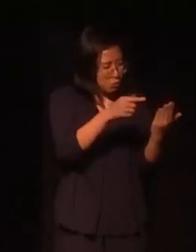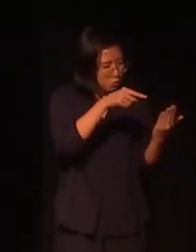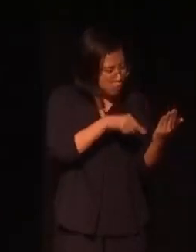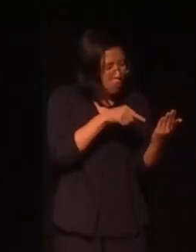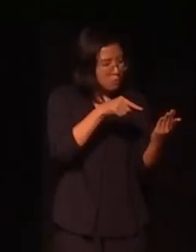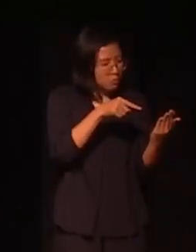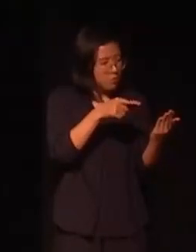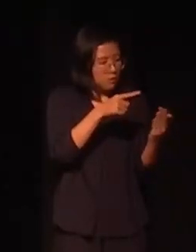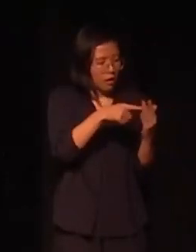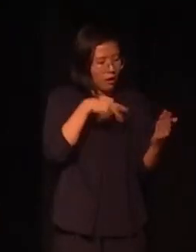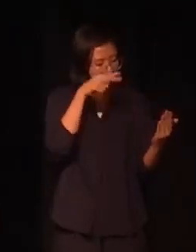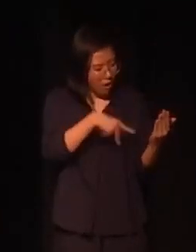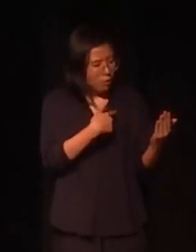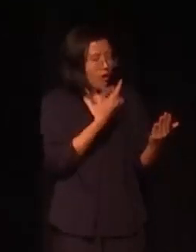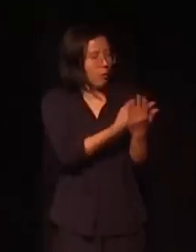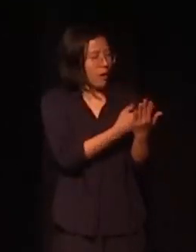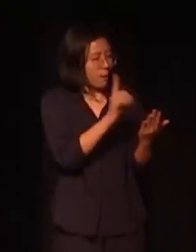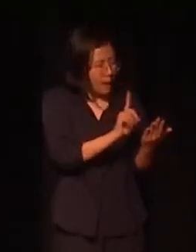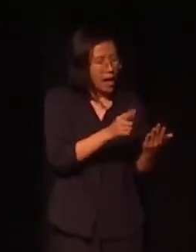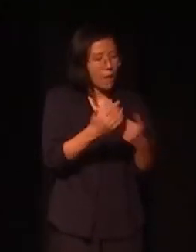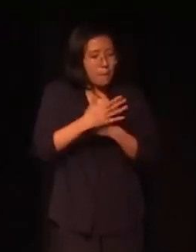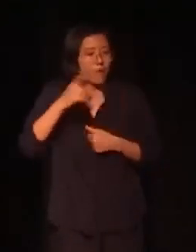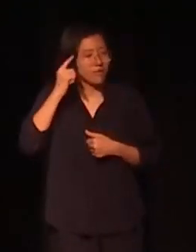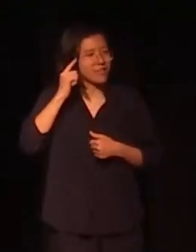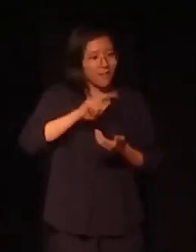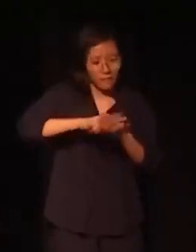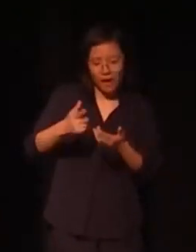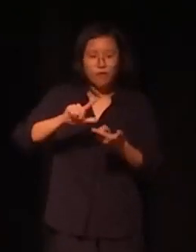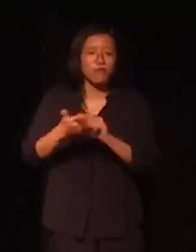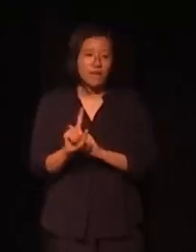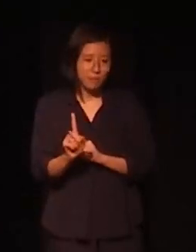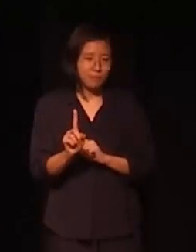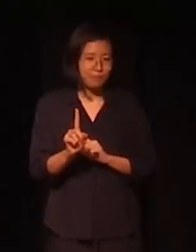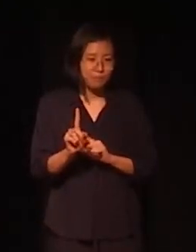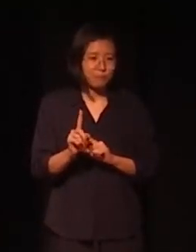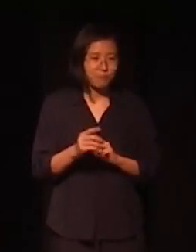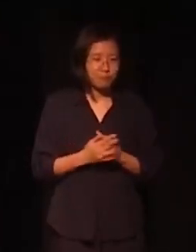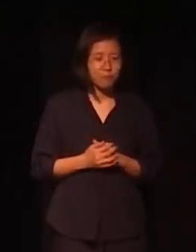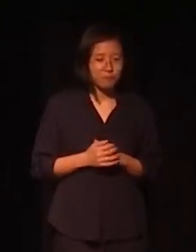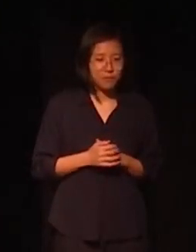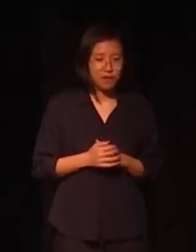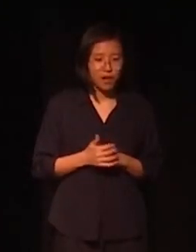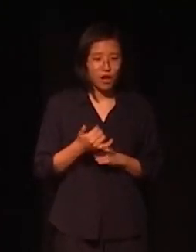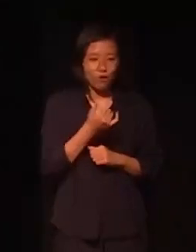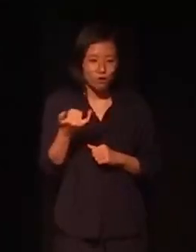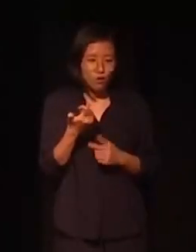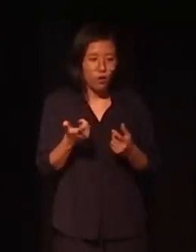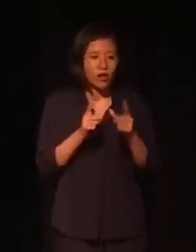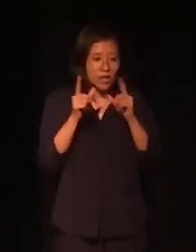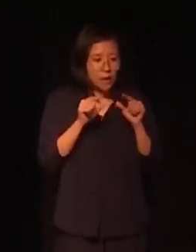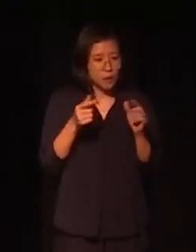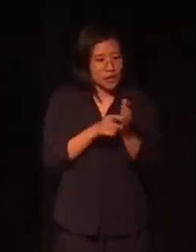some solutions to how to translate them. Okay. Sometimes we have sentences beginning